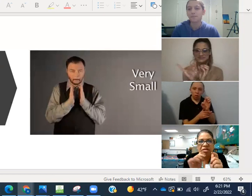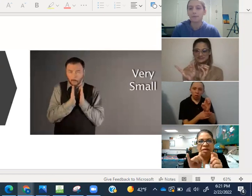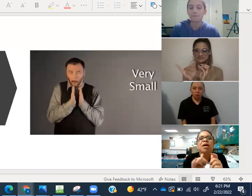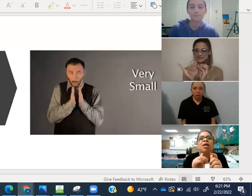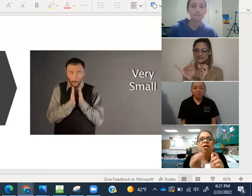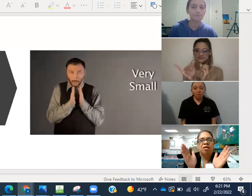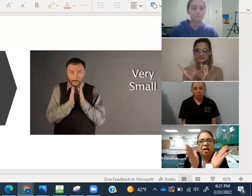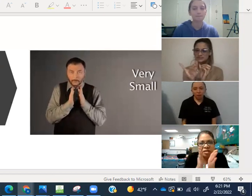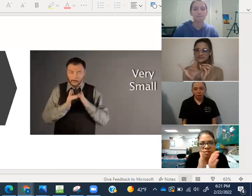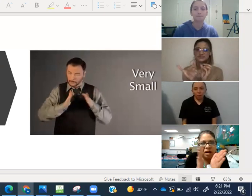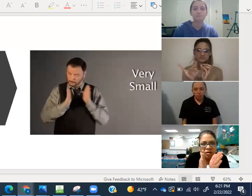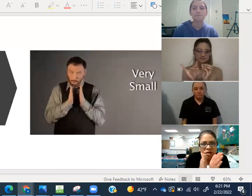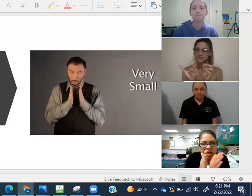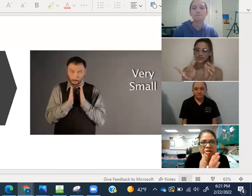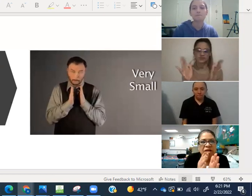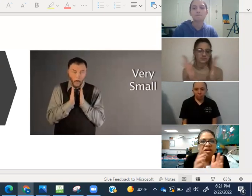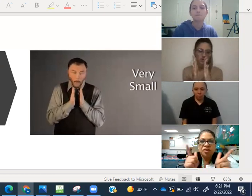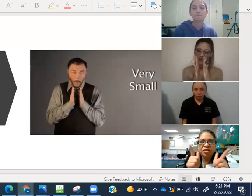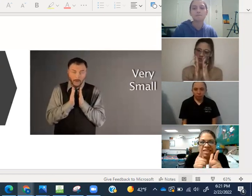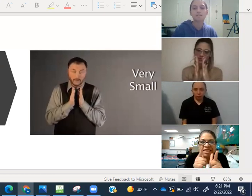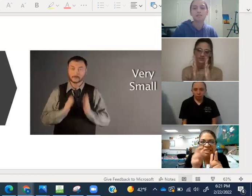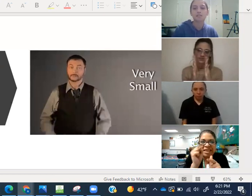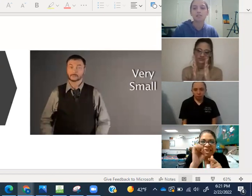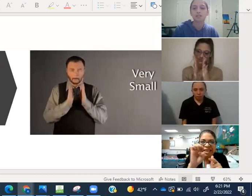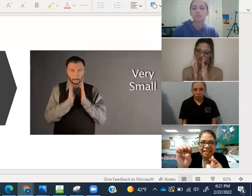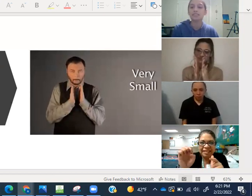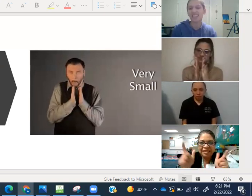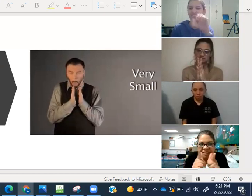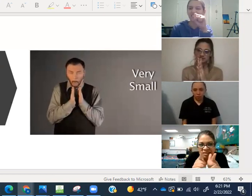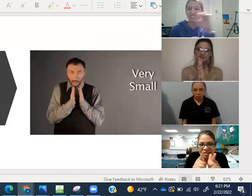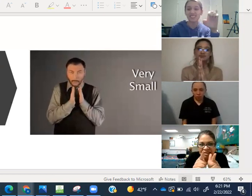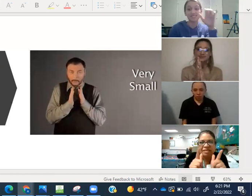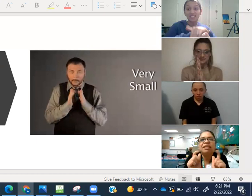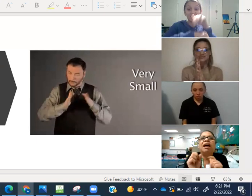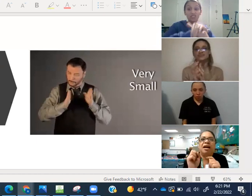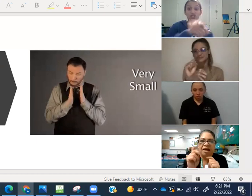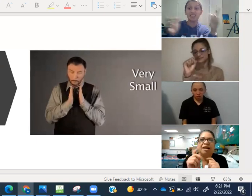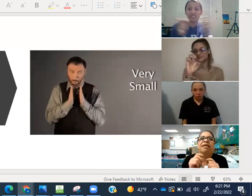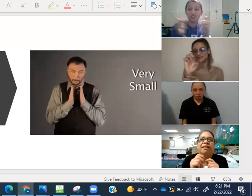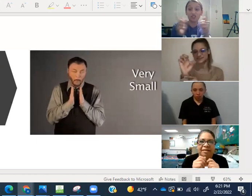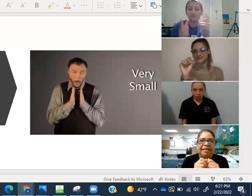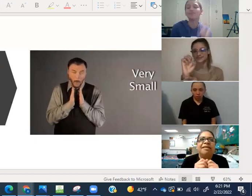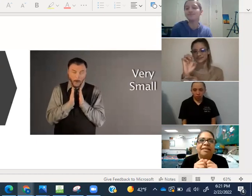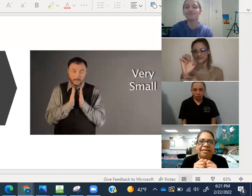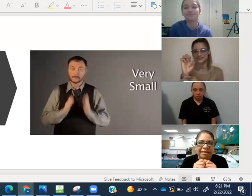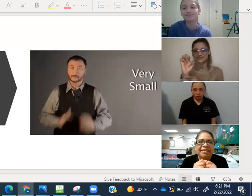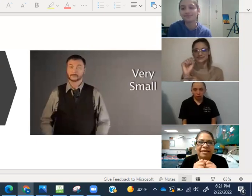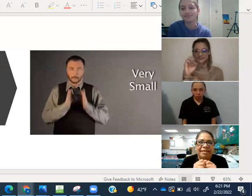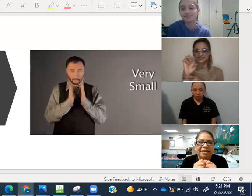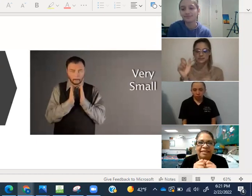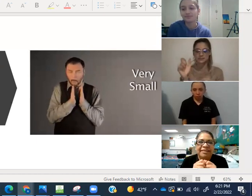Same. Same? Oh, Same. like small or little. So this is C. Yeah. See, that's English, Ah. little.